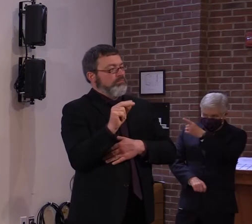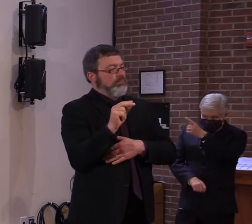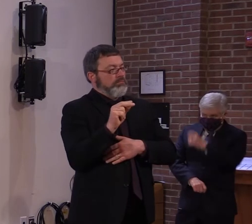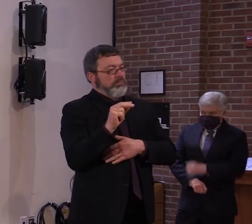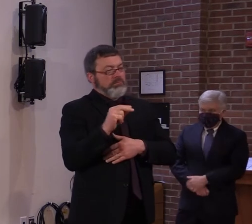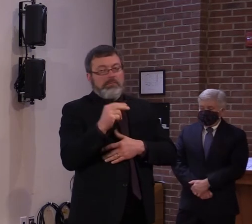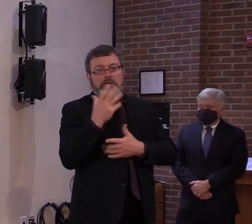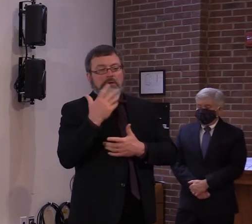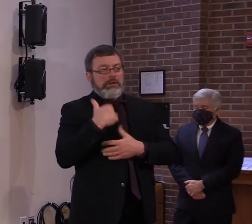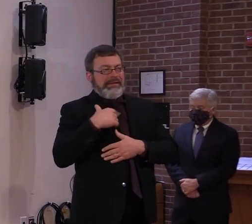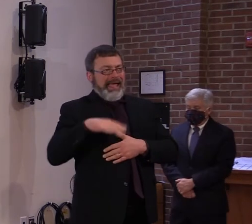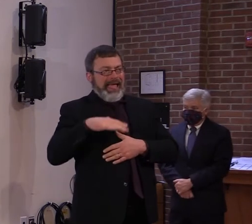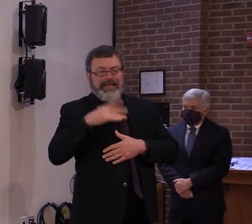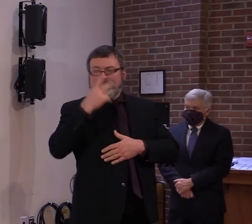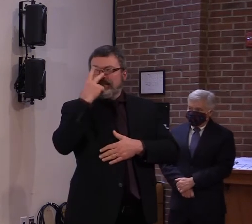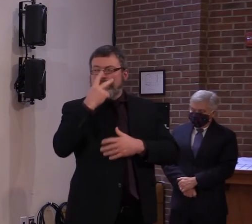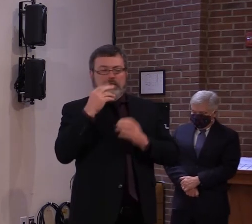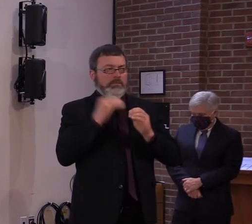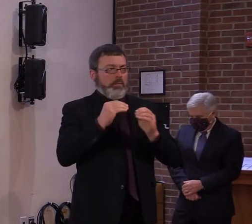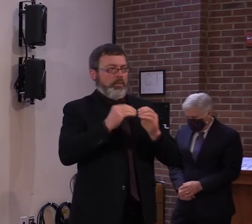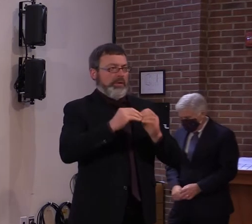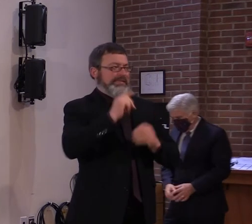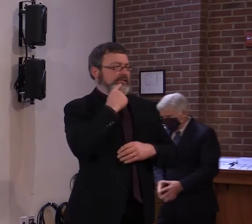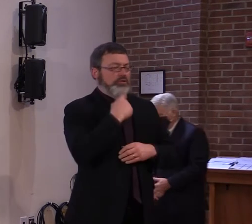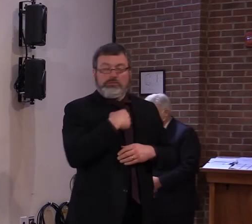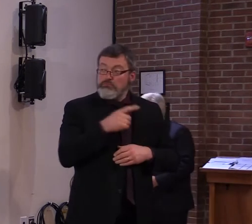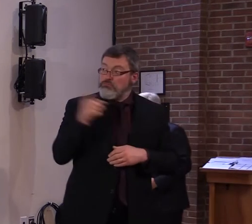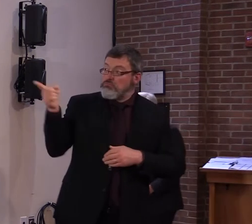far. Dr. Levine.